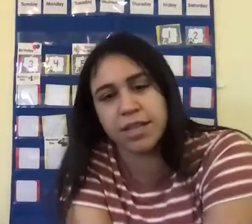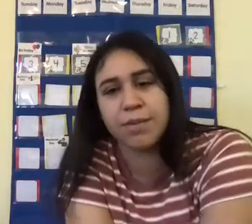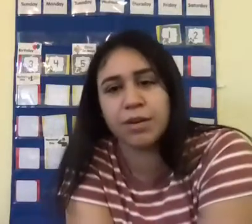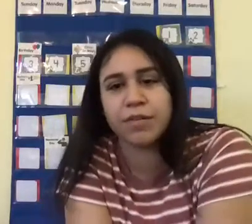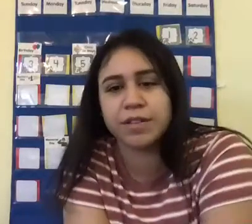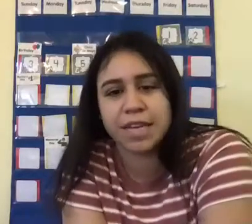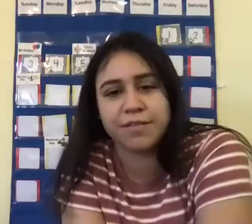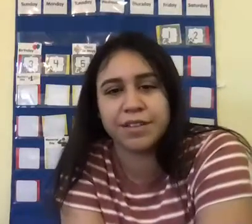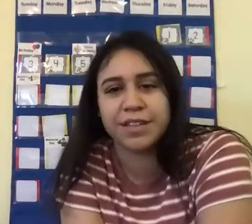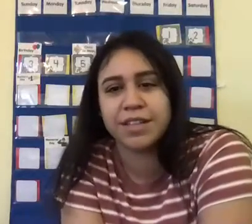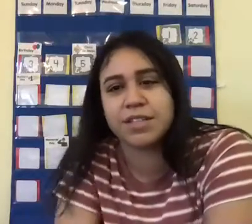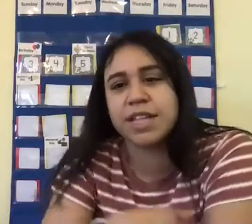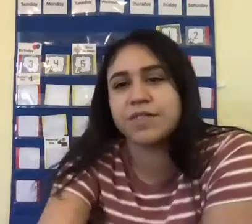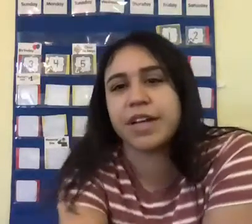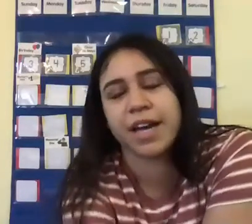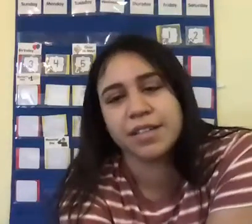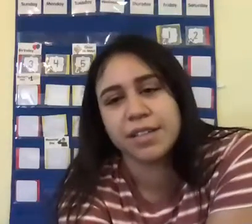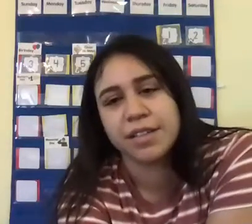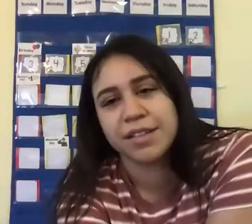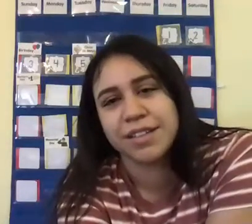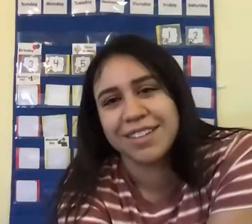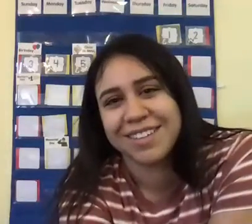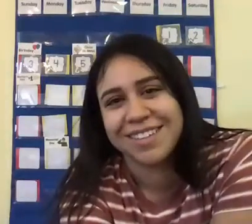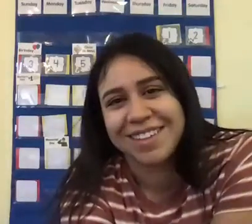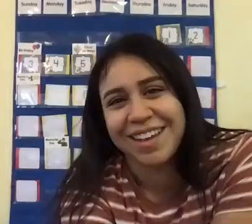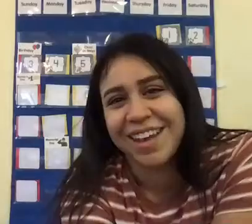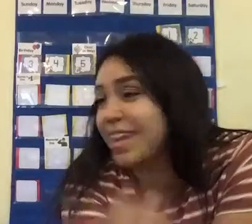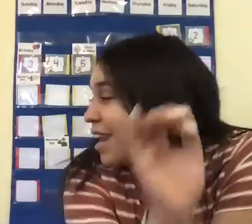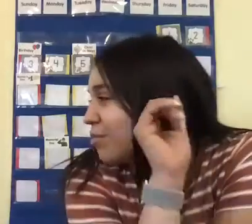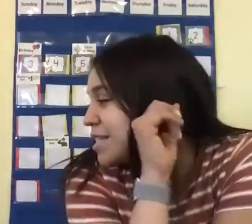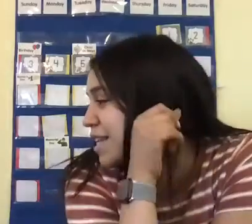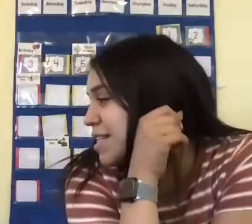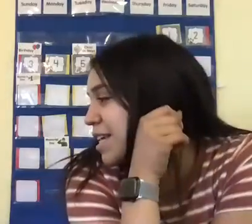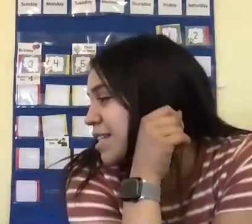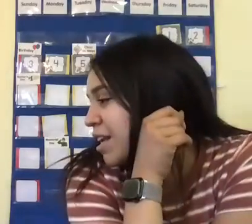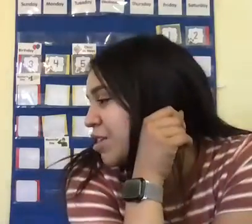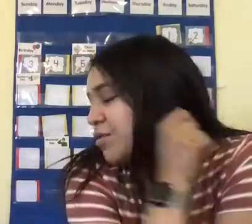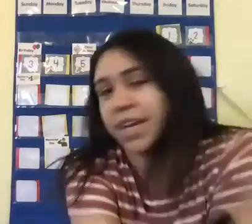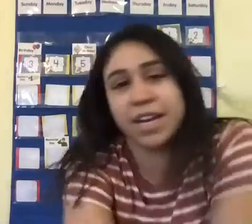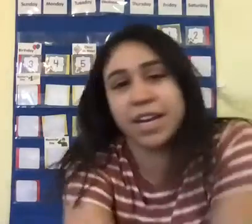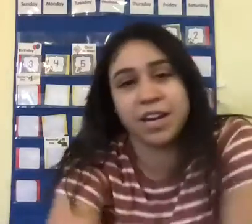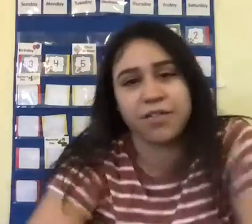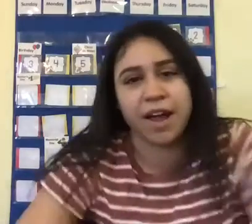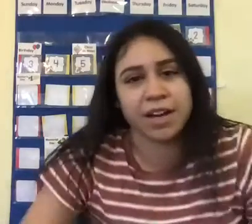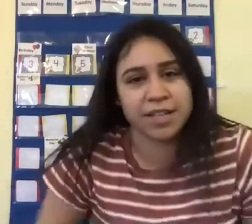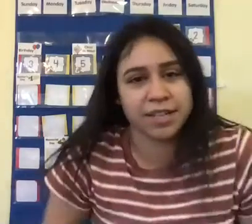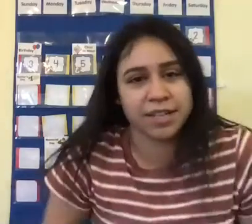feel safe. So that's very kind. And then now Miss Tessa is going to do an interactive. So I'm going to